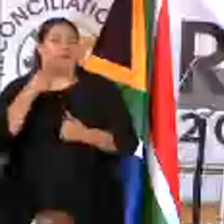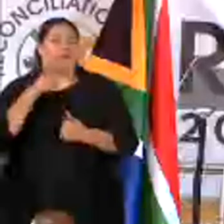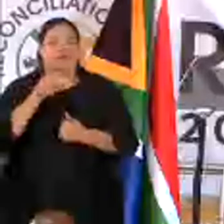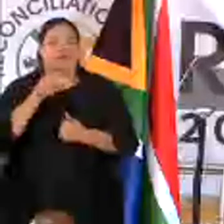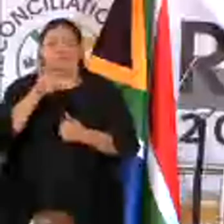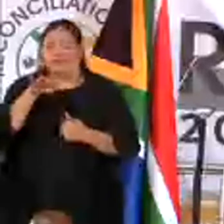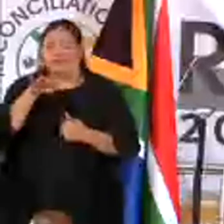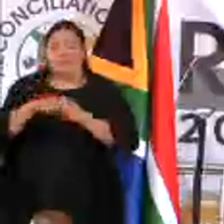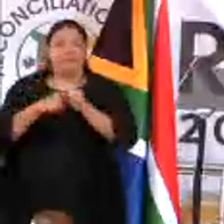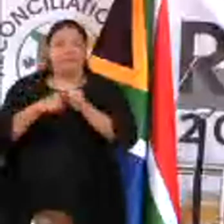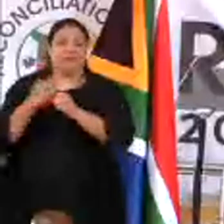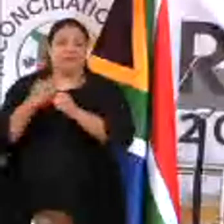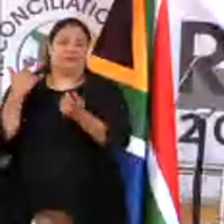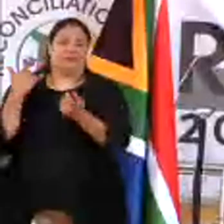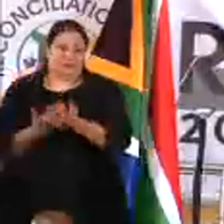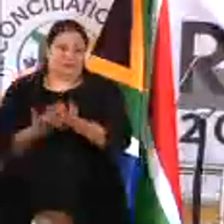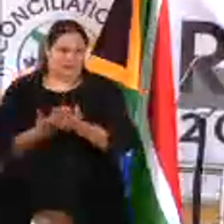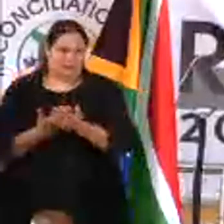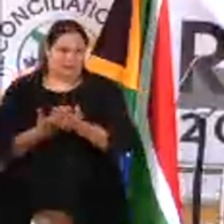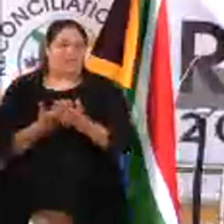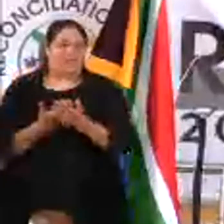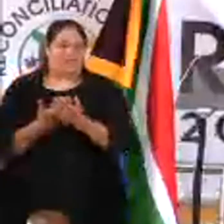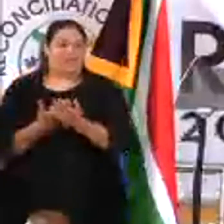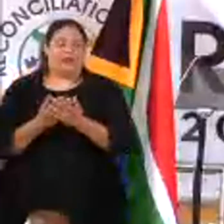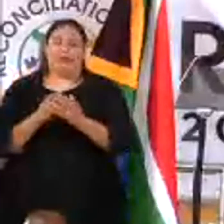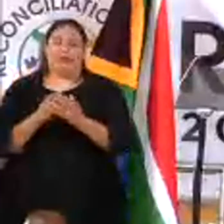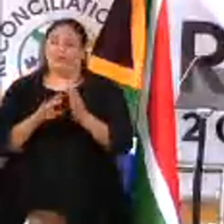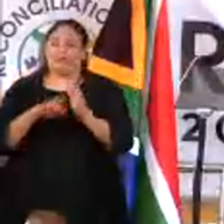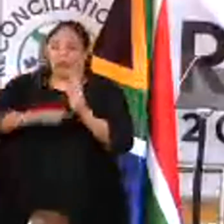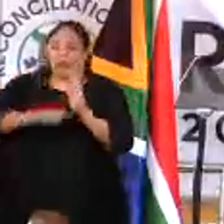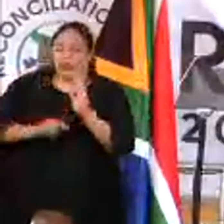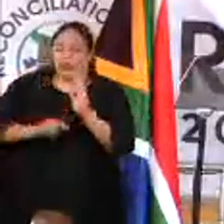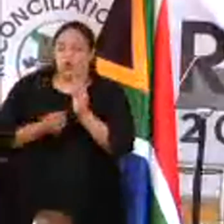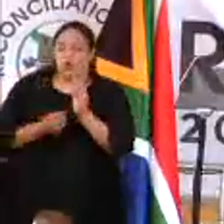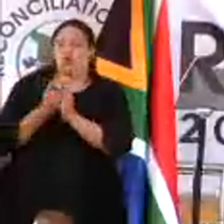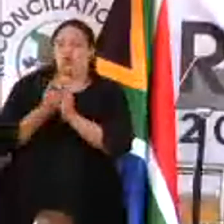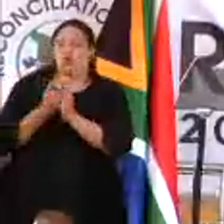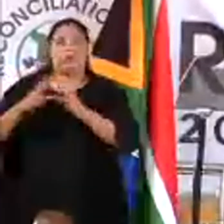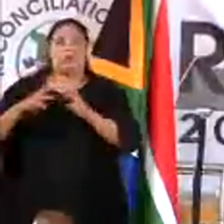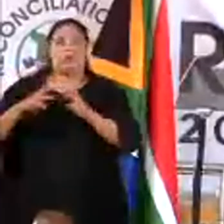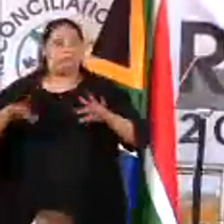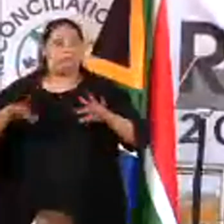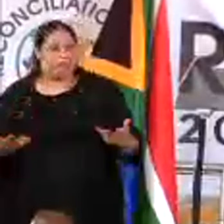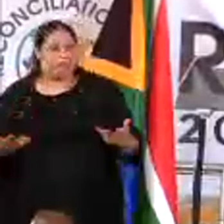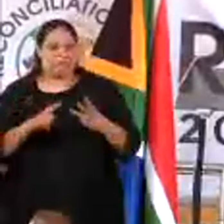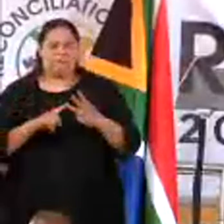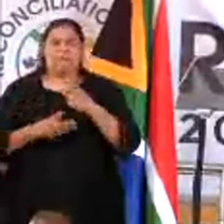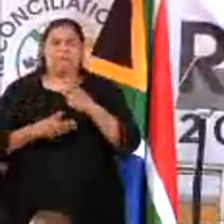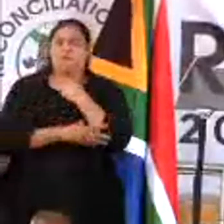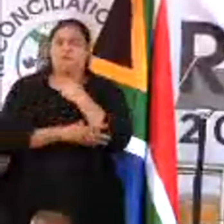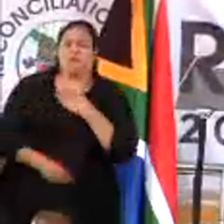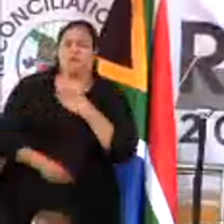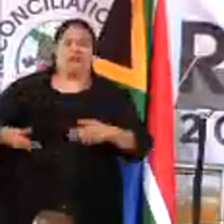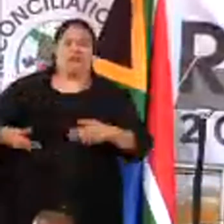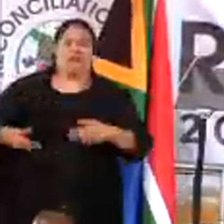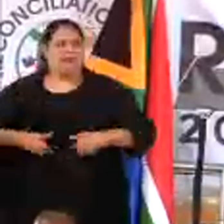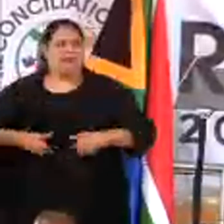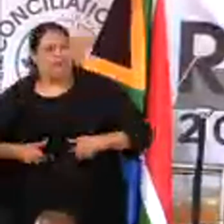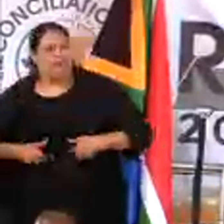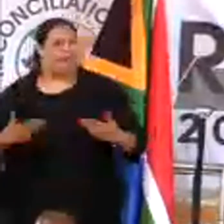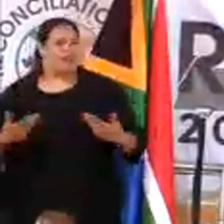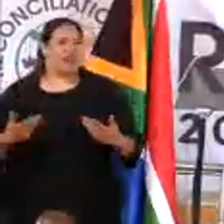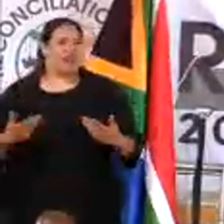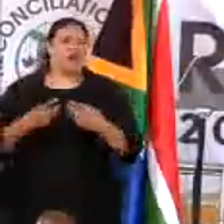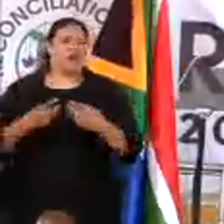past 15 years of low growth and unemployment, of poverty and hunger,